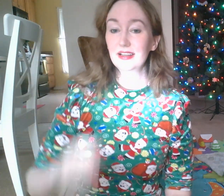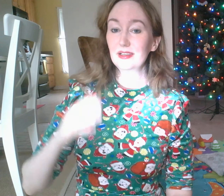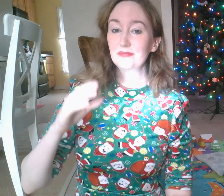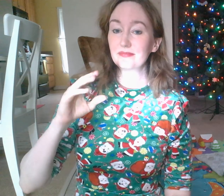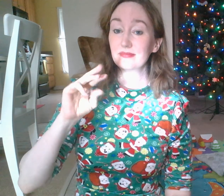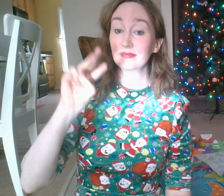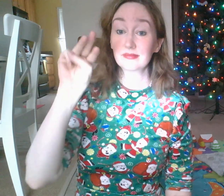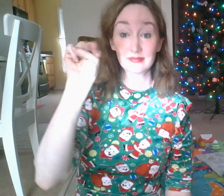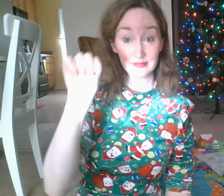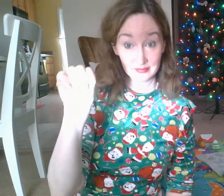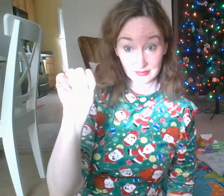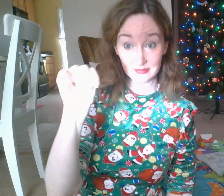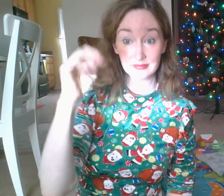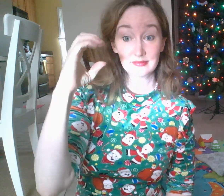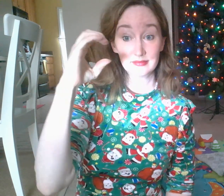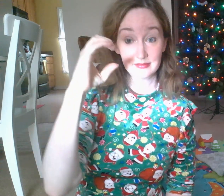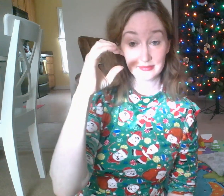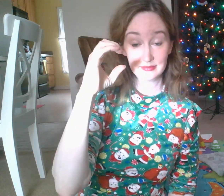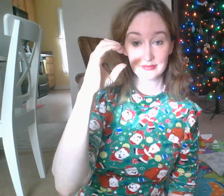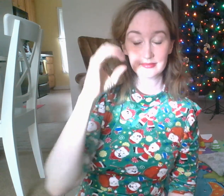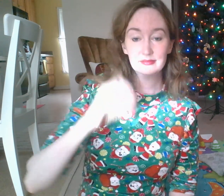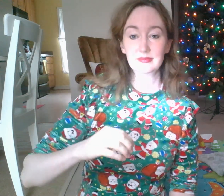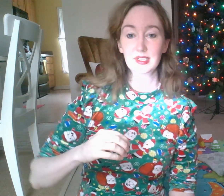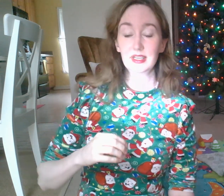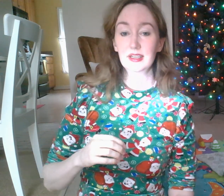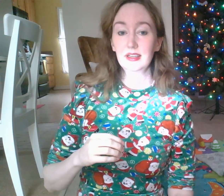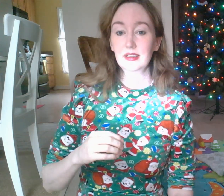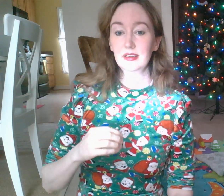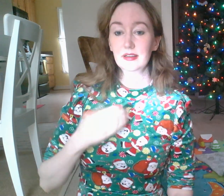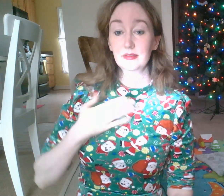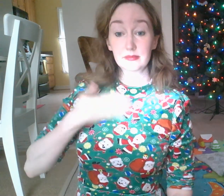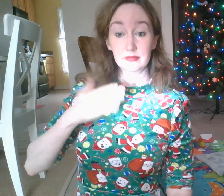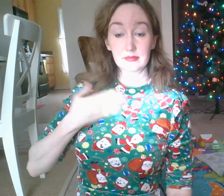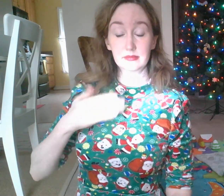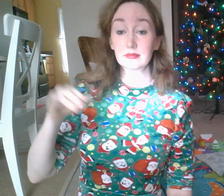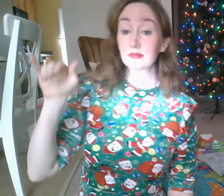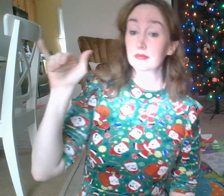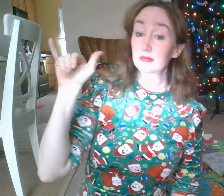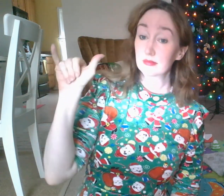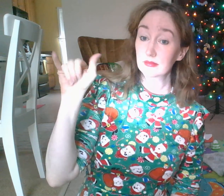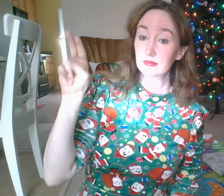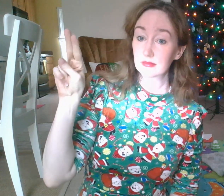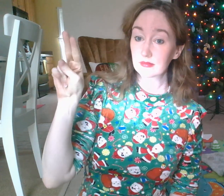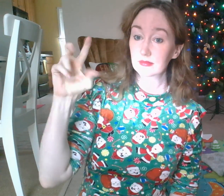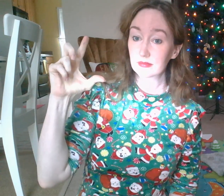Uh, mm, mm, mm, mm, mm,